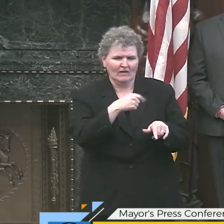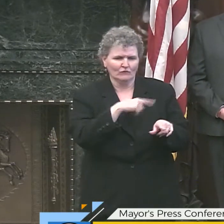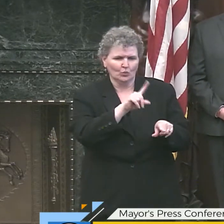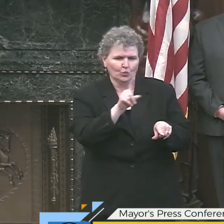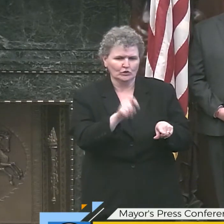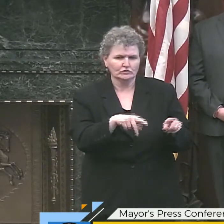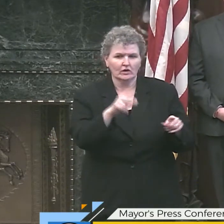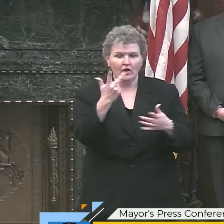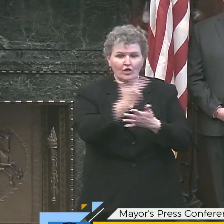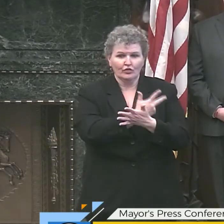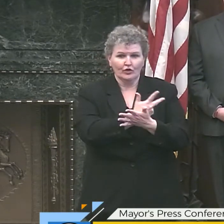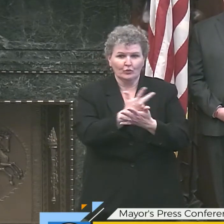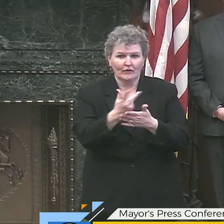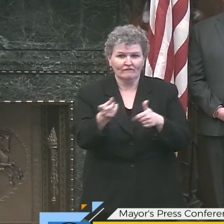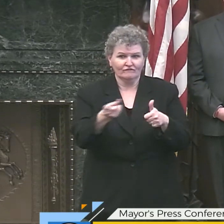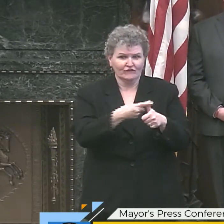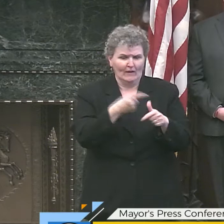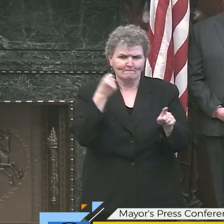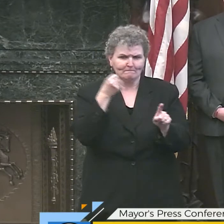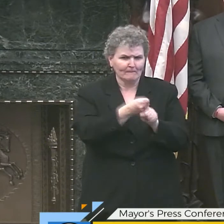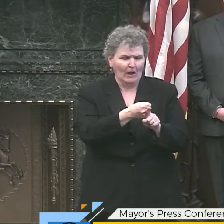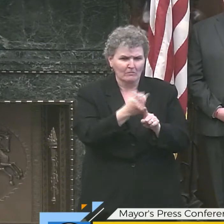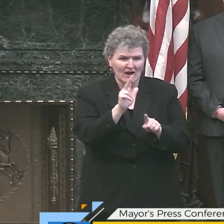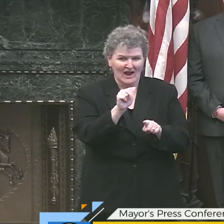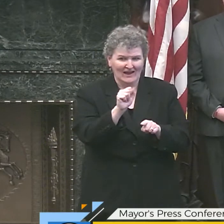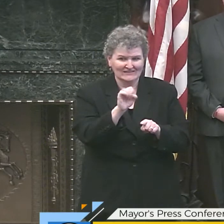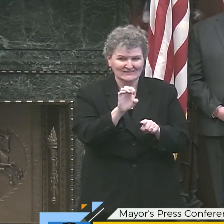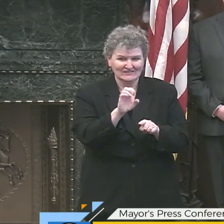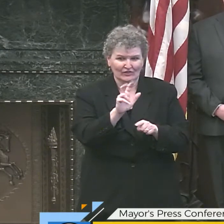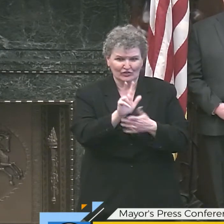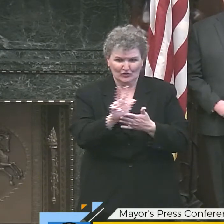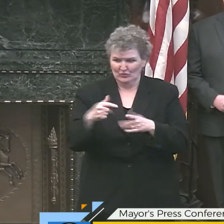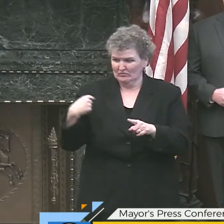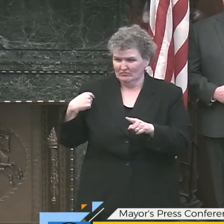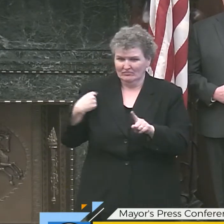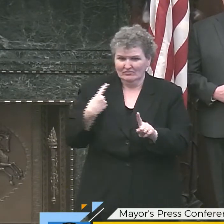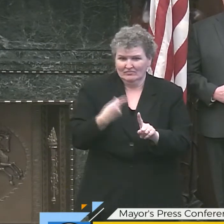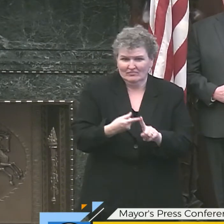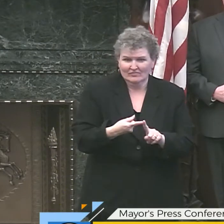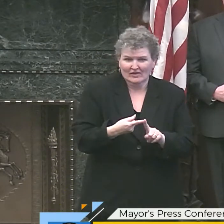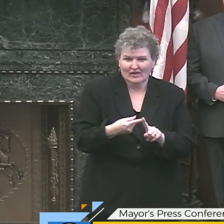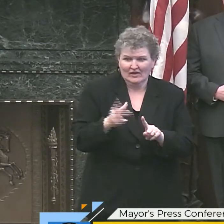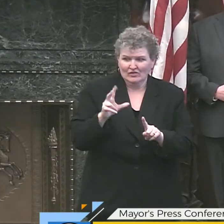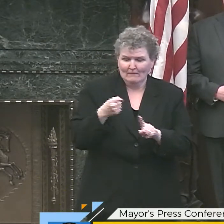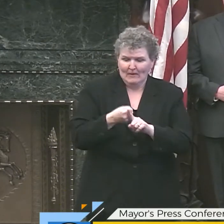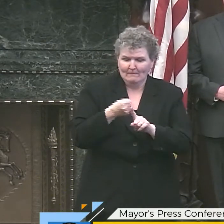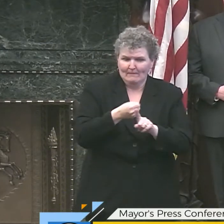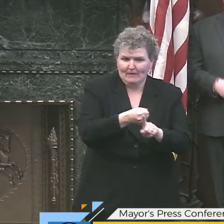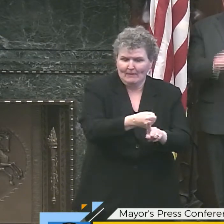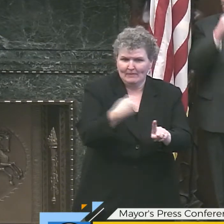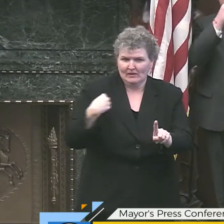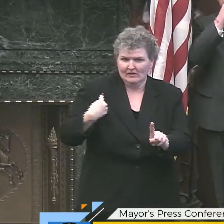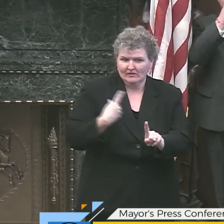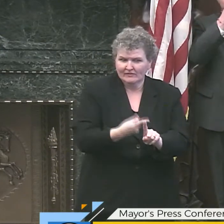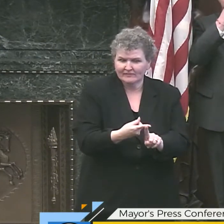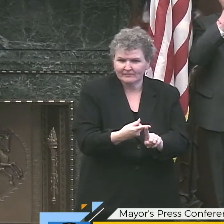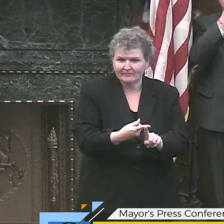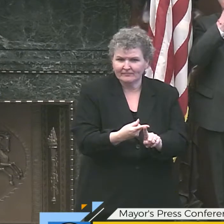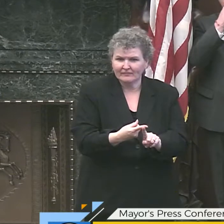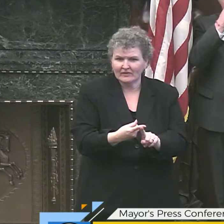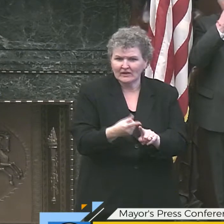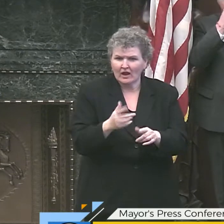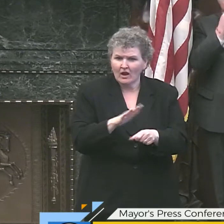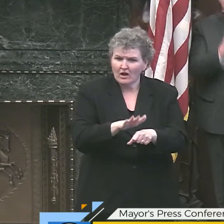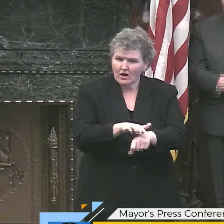weeks since the first case, and we're up to a little over 1,300. Is this a long enough trajectory to